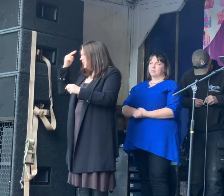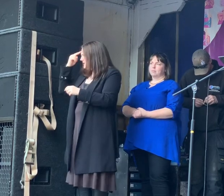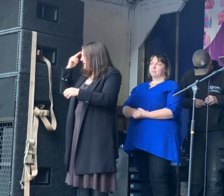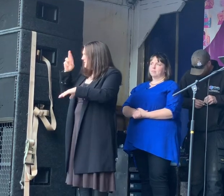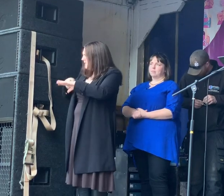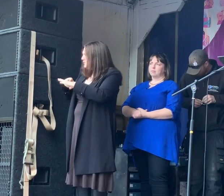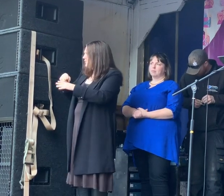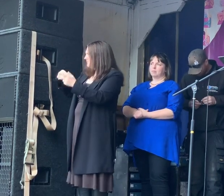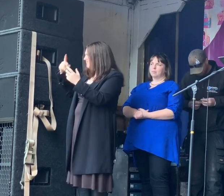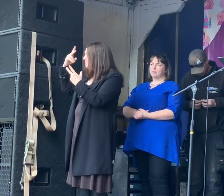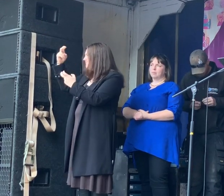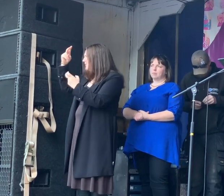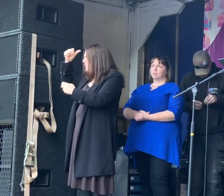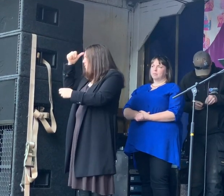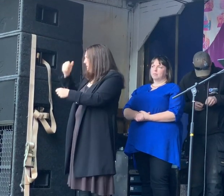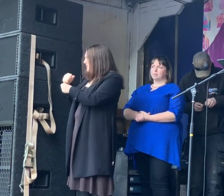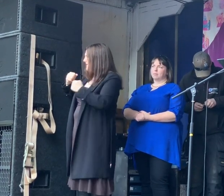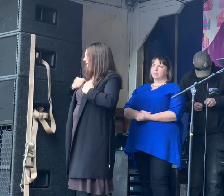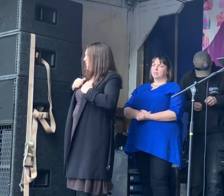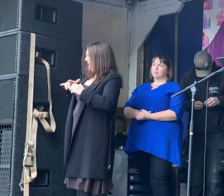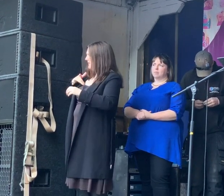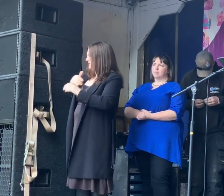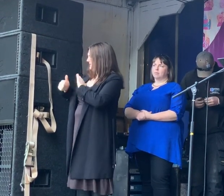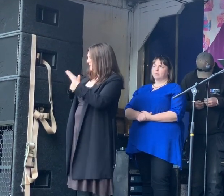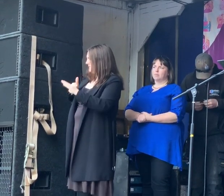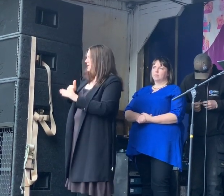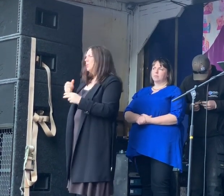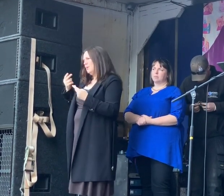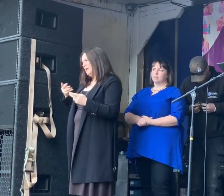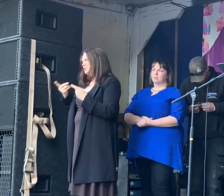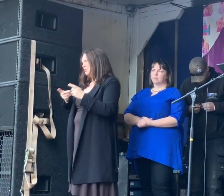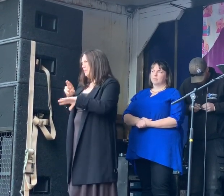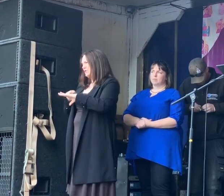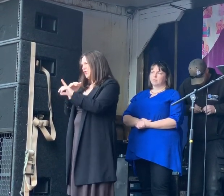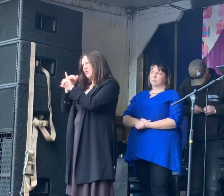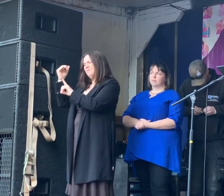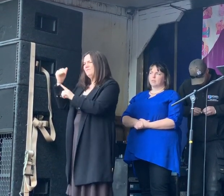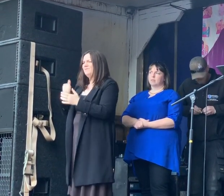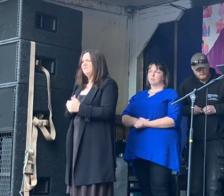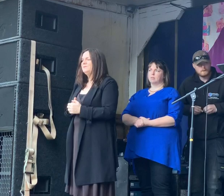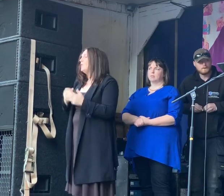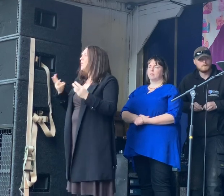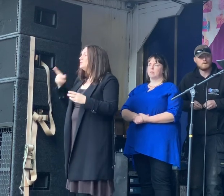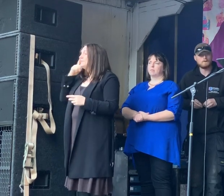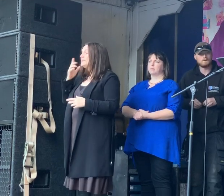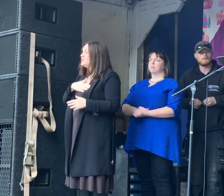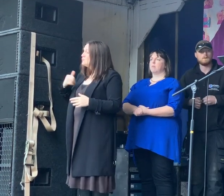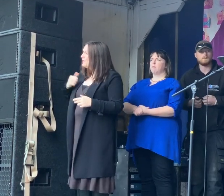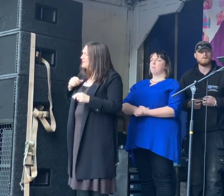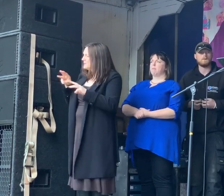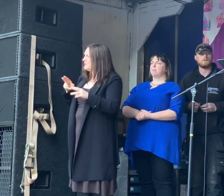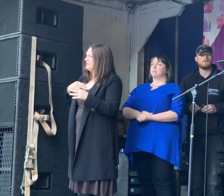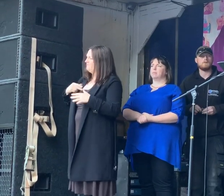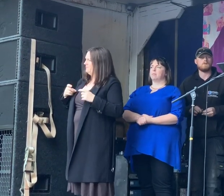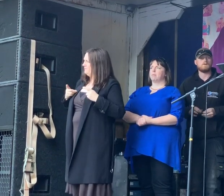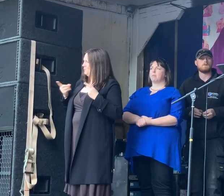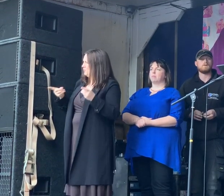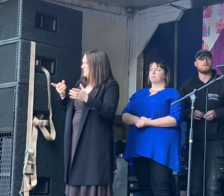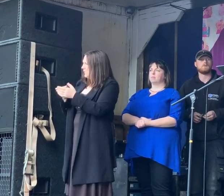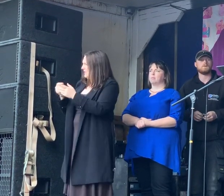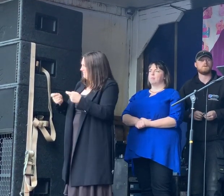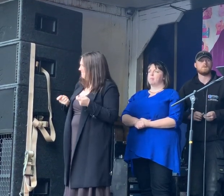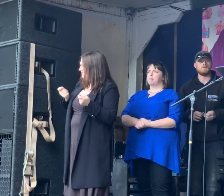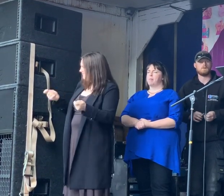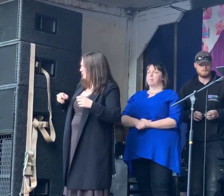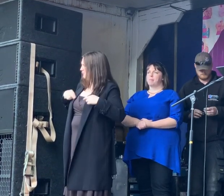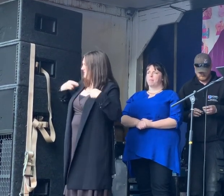lived experiences. We need to do better. We want to see trans and non-binary people treated with dignity and respect in the choices we make